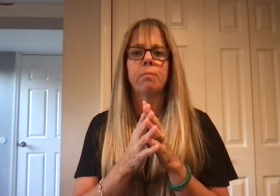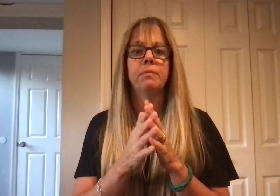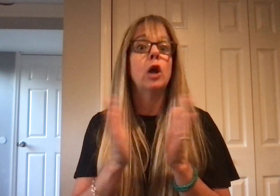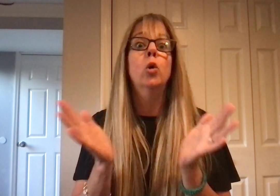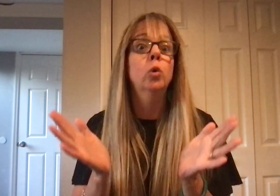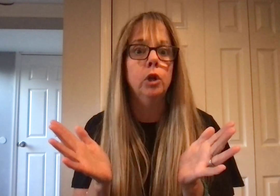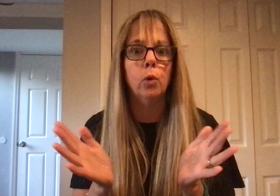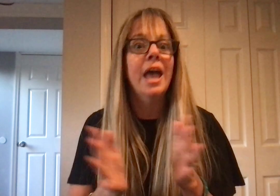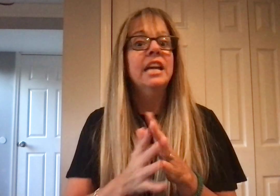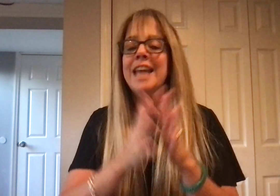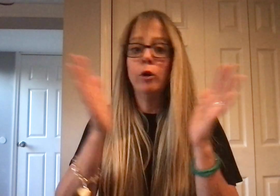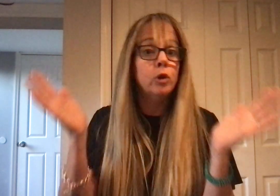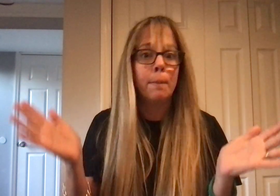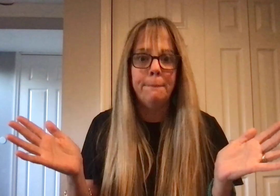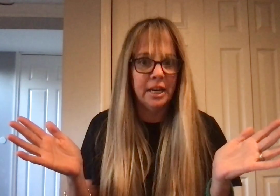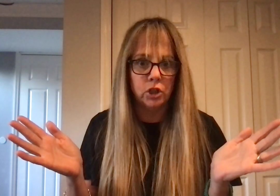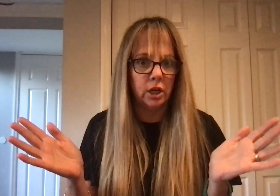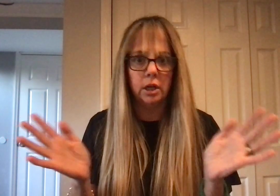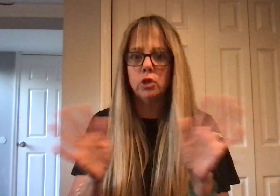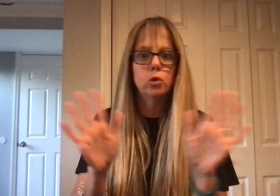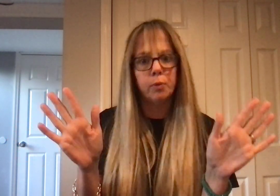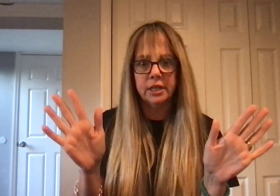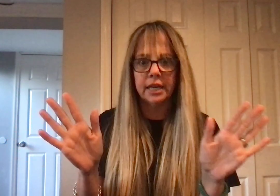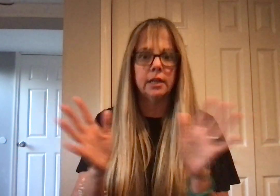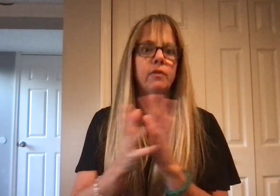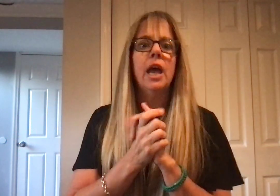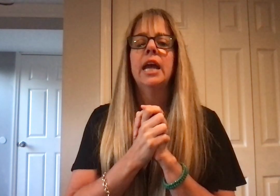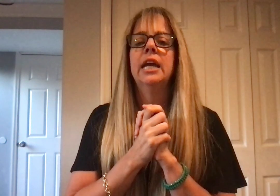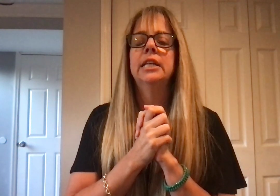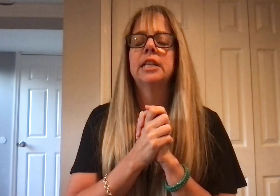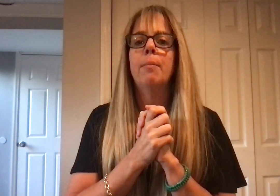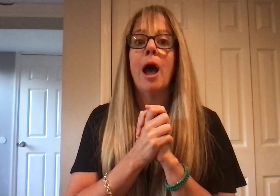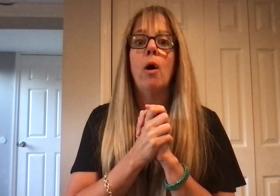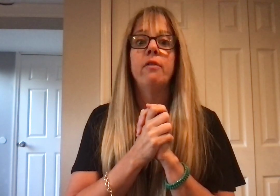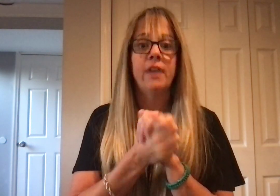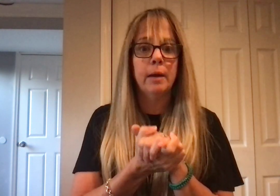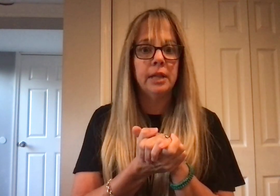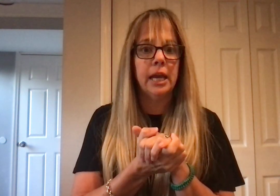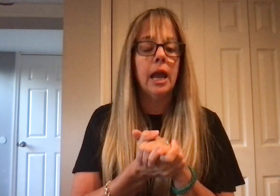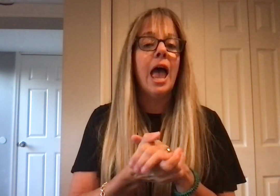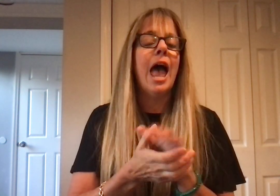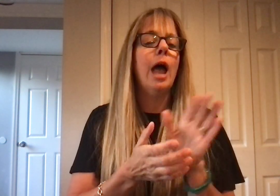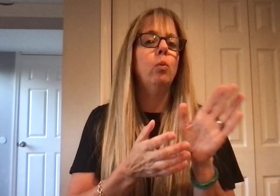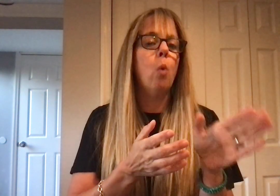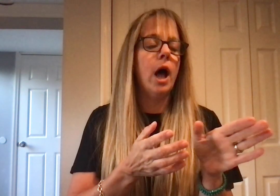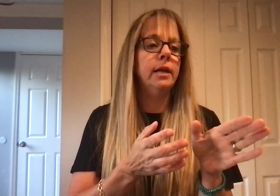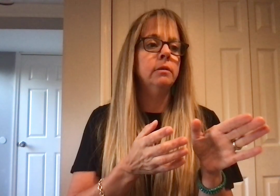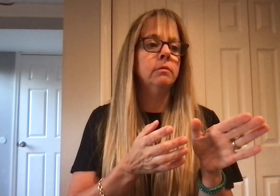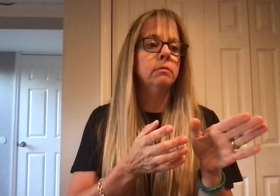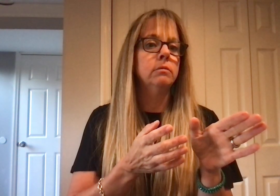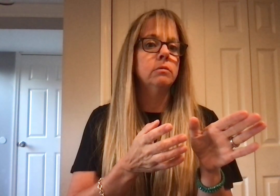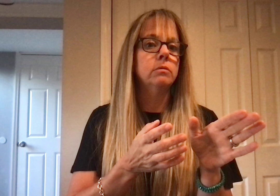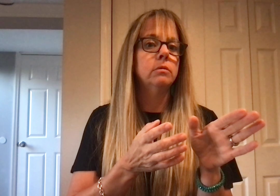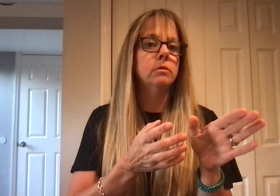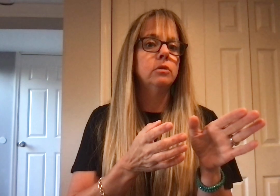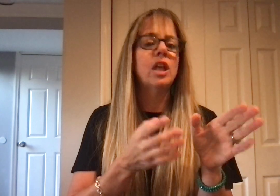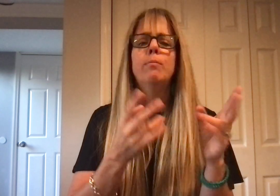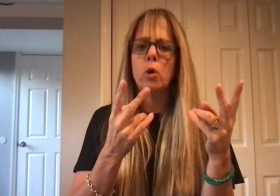like Hulu. Now you can binge it. It's super addictive. It's about a family and they both